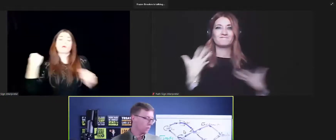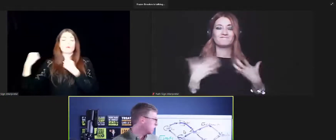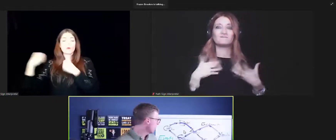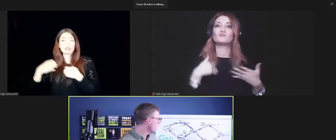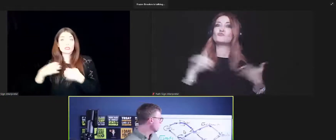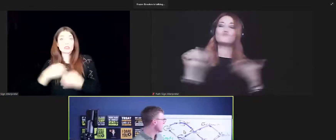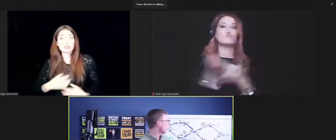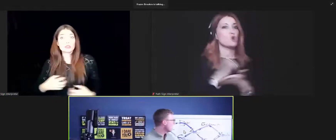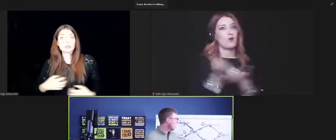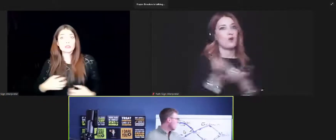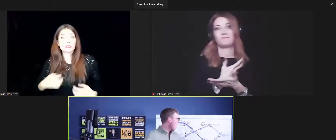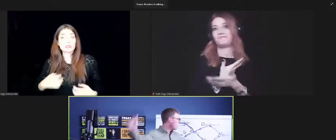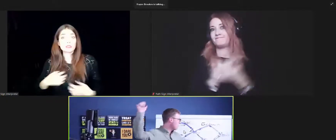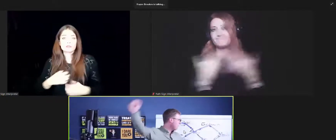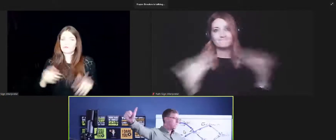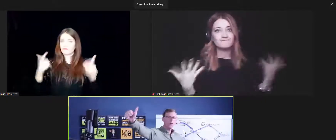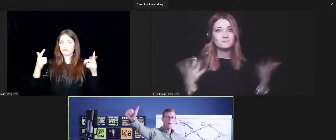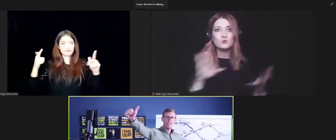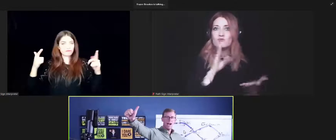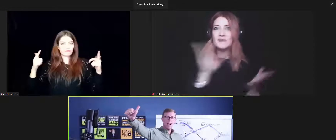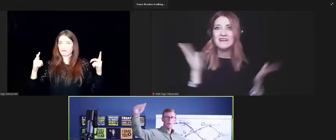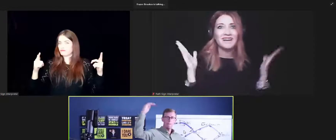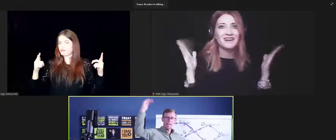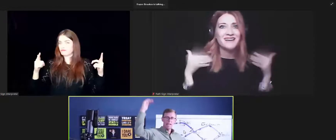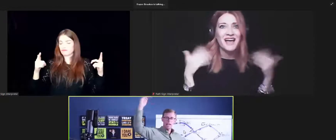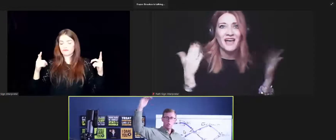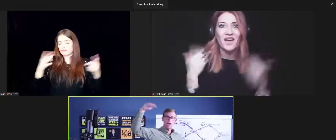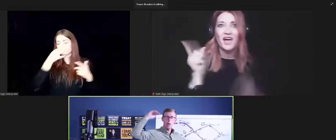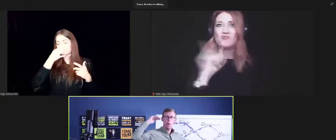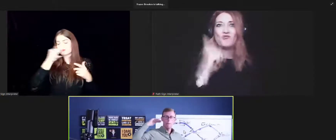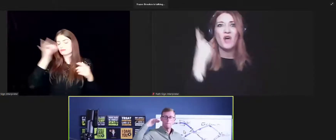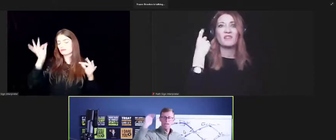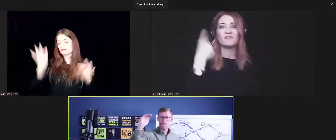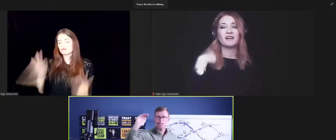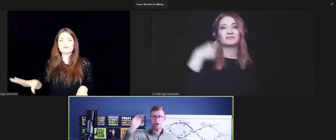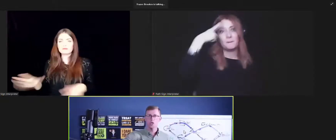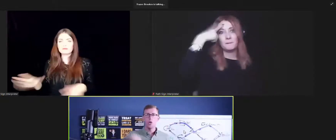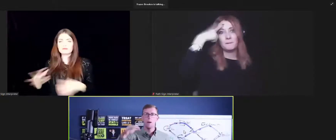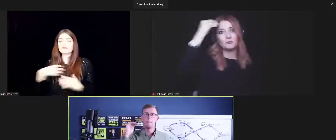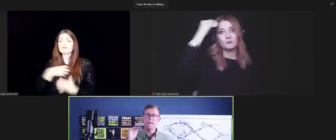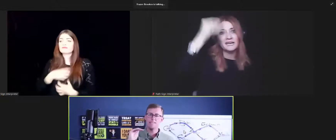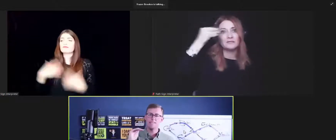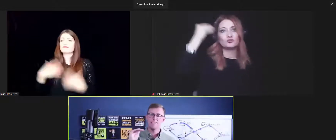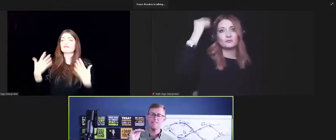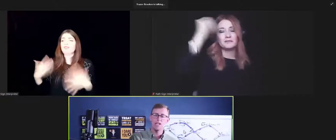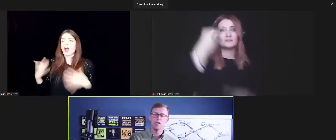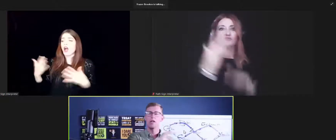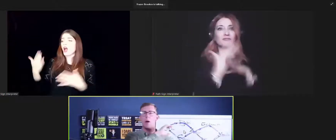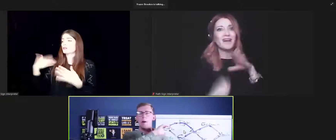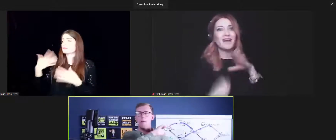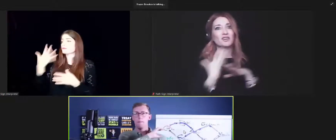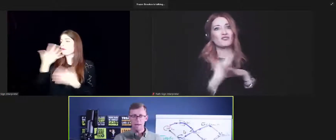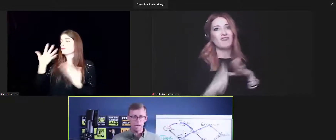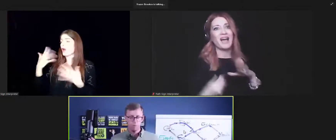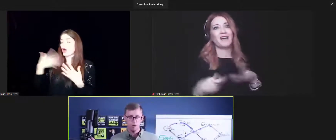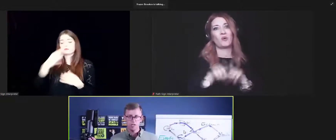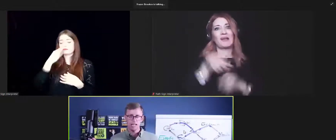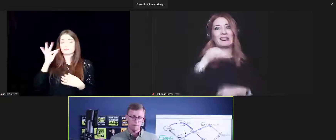this process. So I reflect on the week that I had, biggest win, biggest loss, biggest lesson,